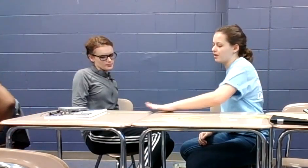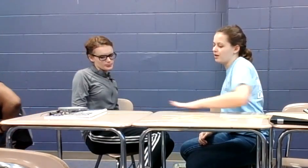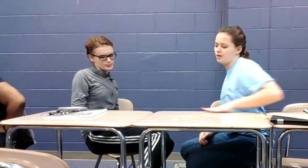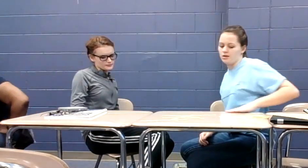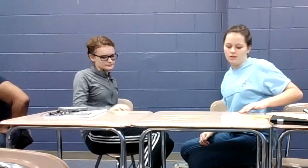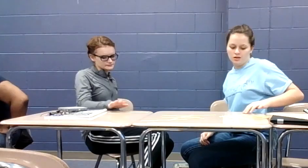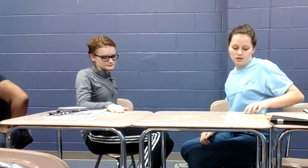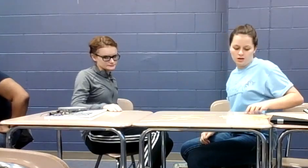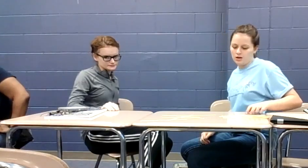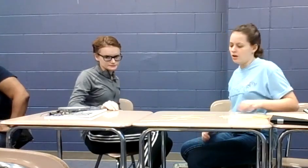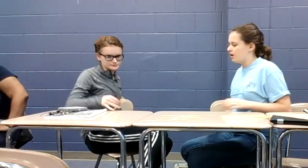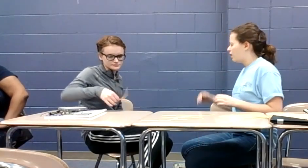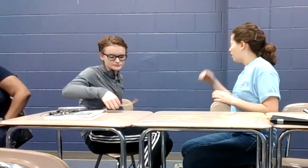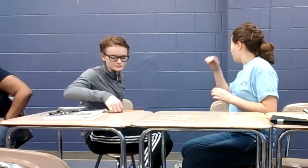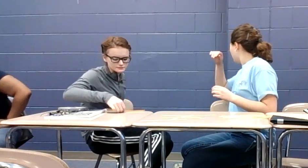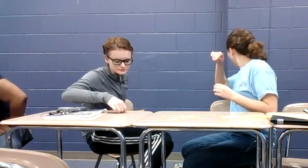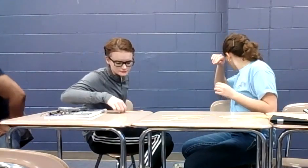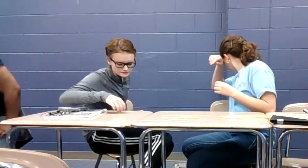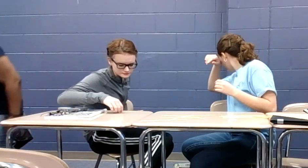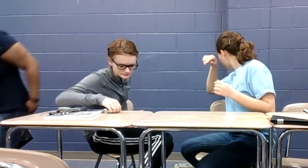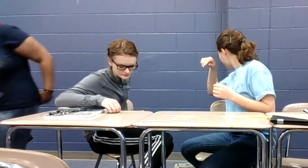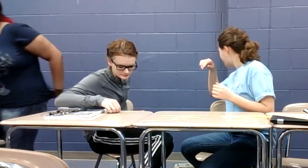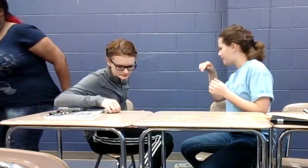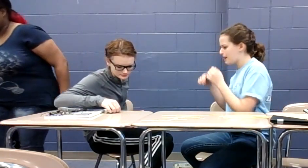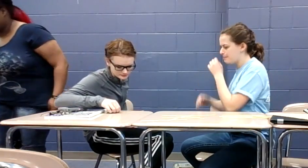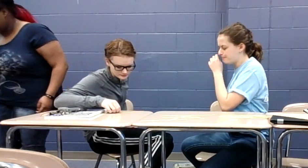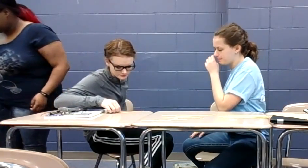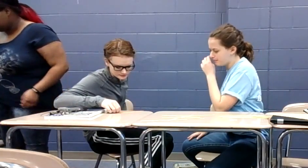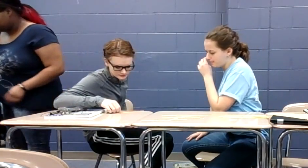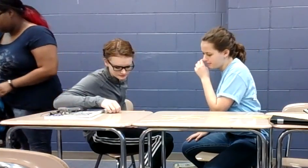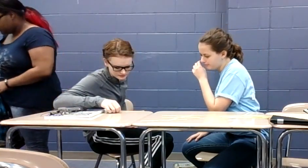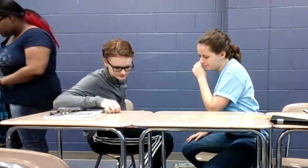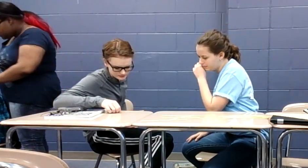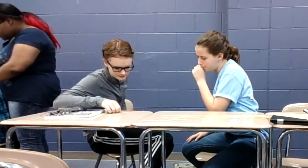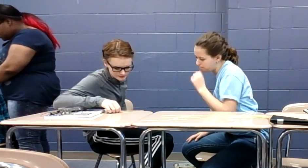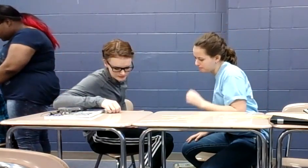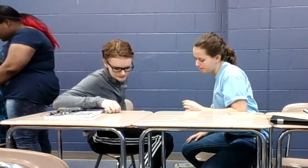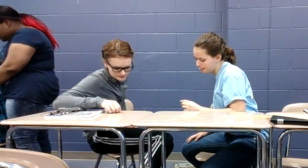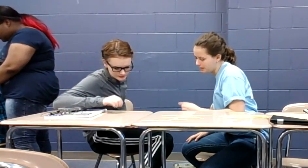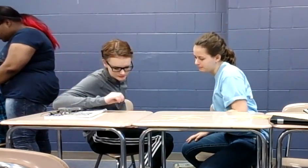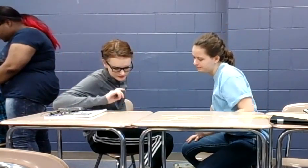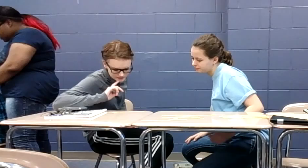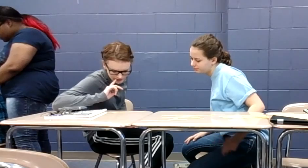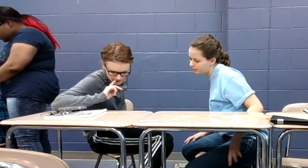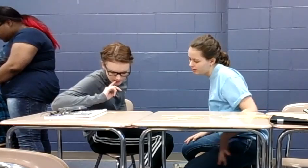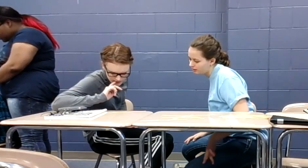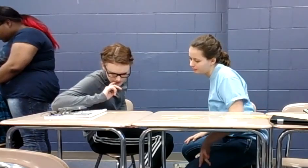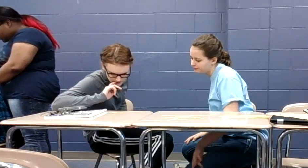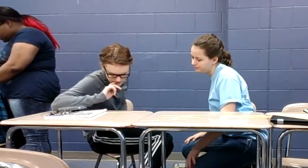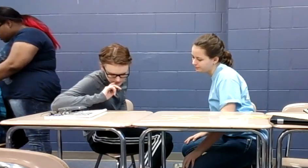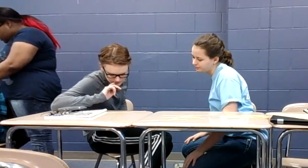and Alice Jones. And the student services, Madison Carter, Lizzie Dorn, Madeline Walker, and Caroline Goldberg.